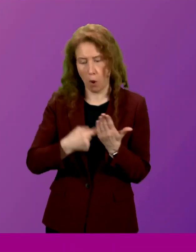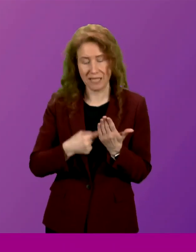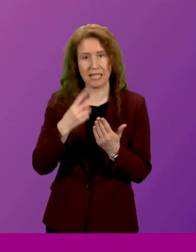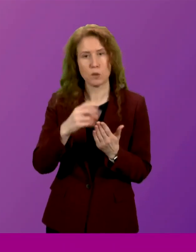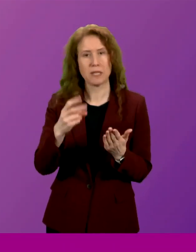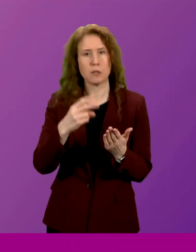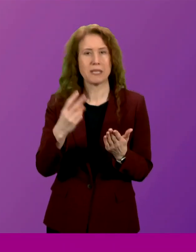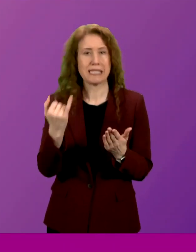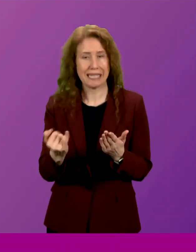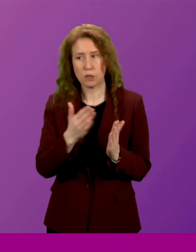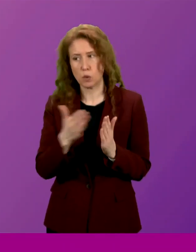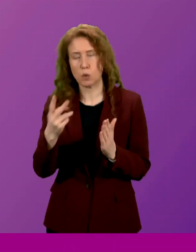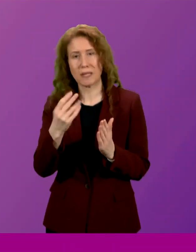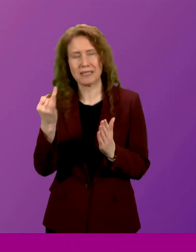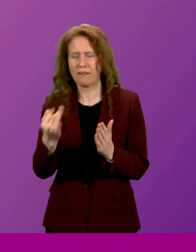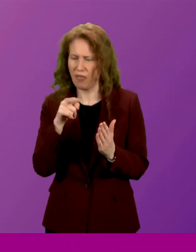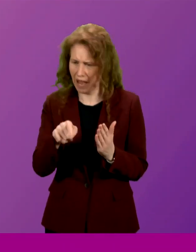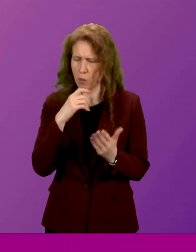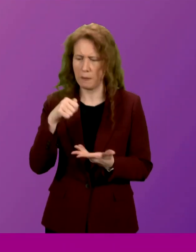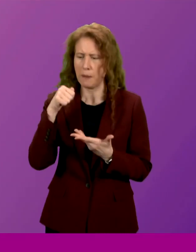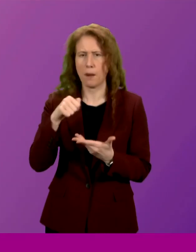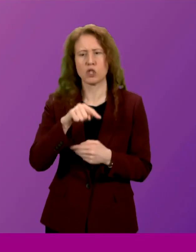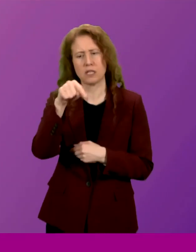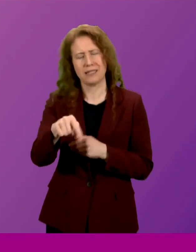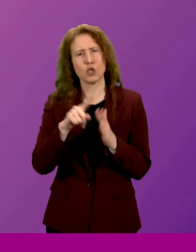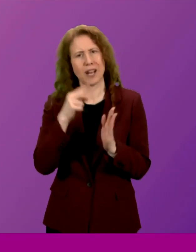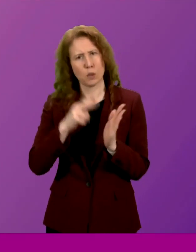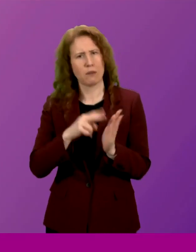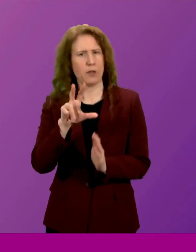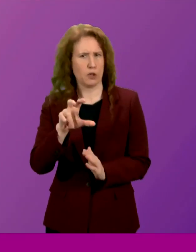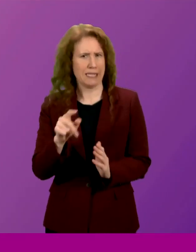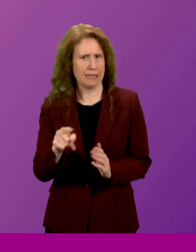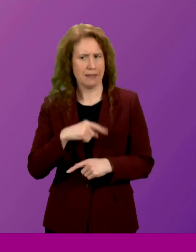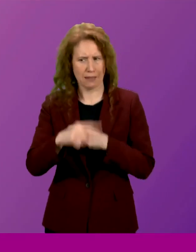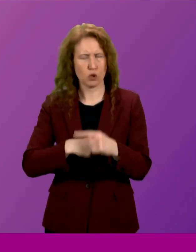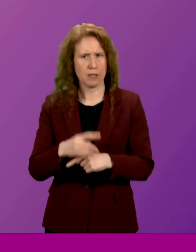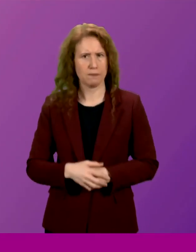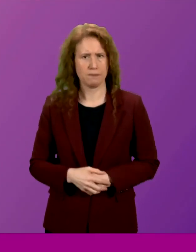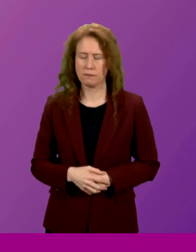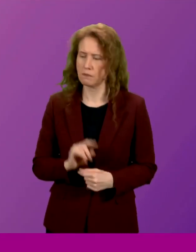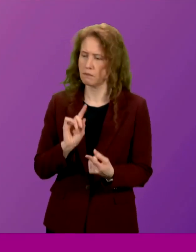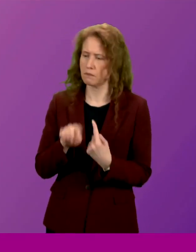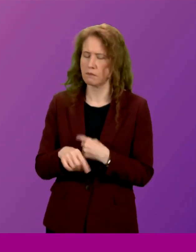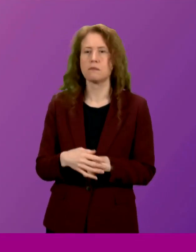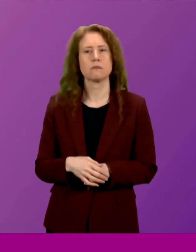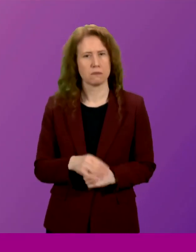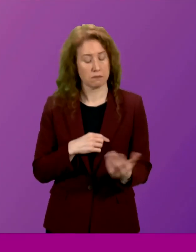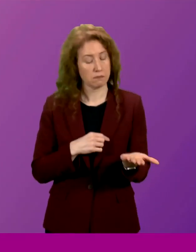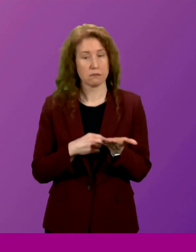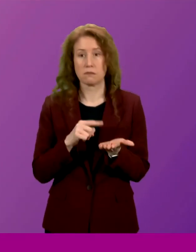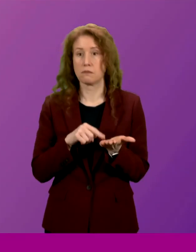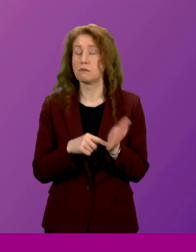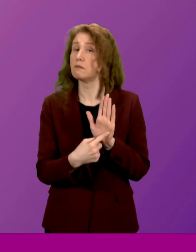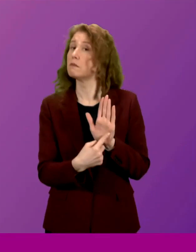2026-27 in the Scottish Budget on the 13th of January 2026. Rachel Hamilton. I have it here,